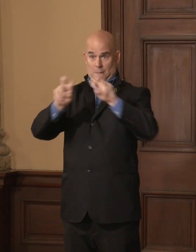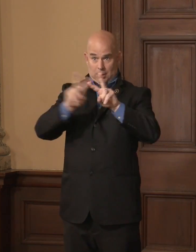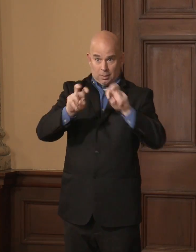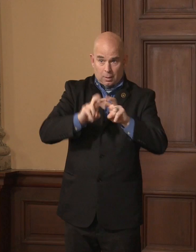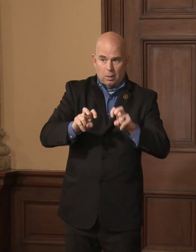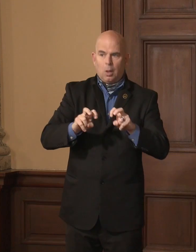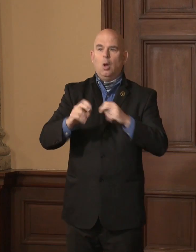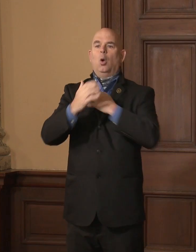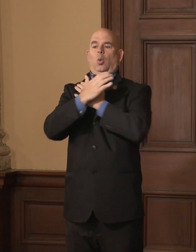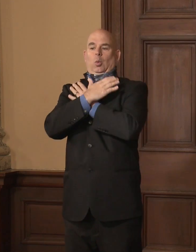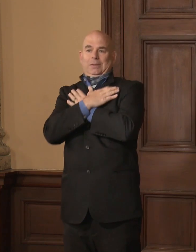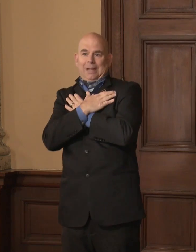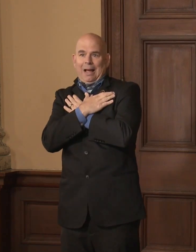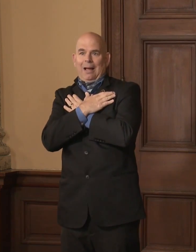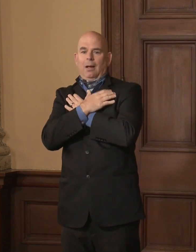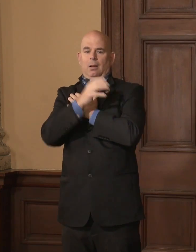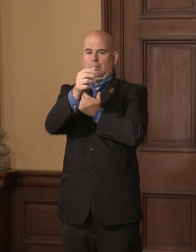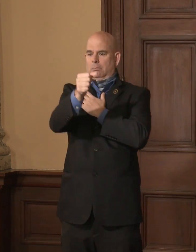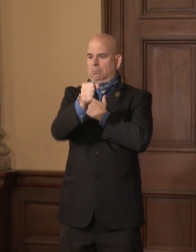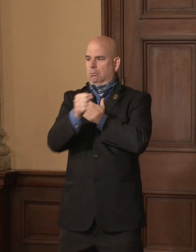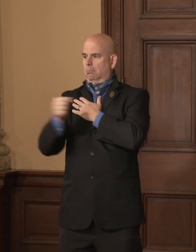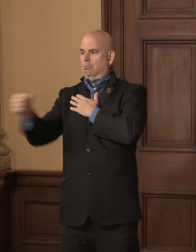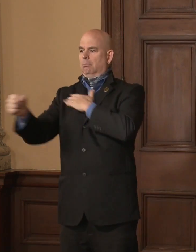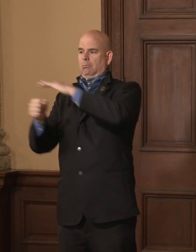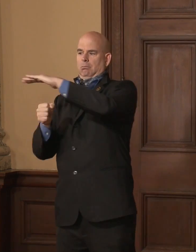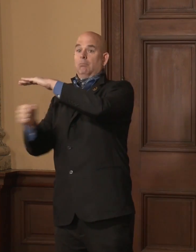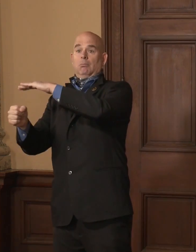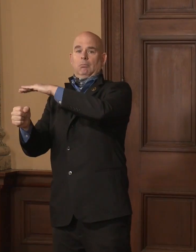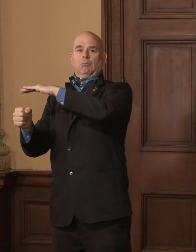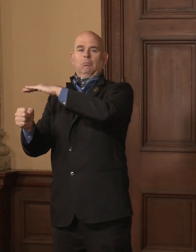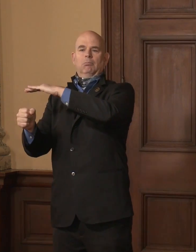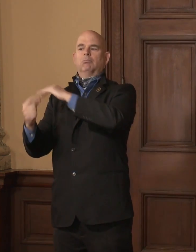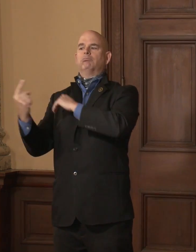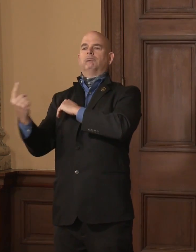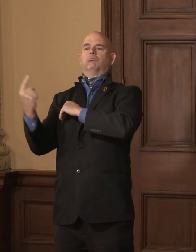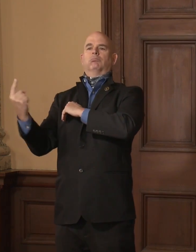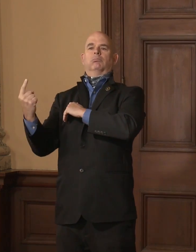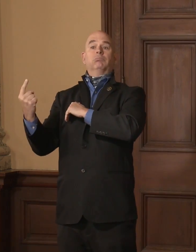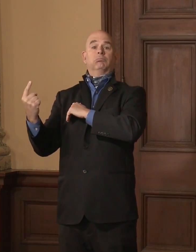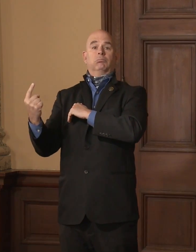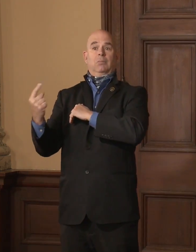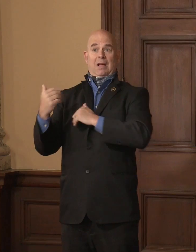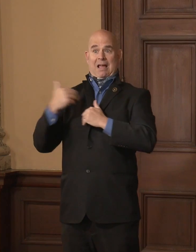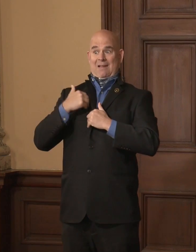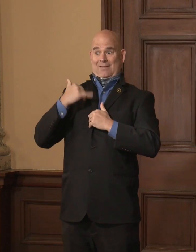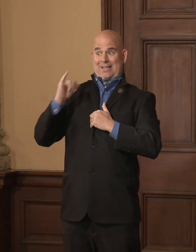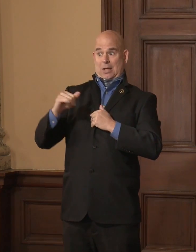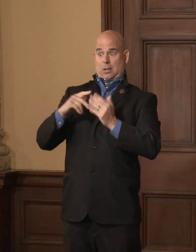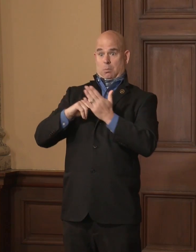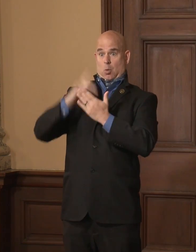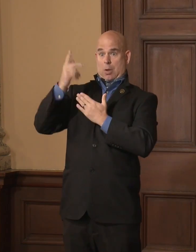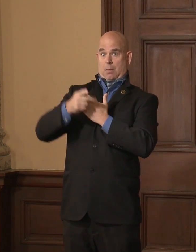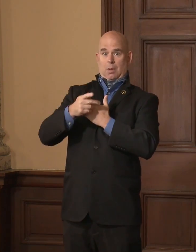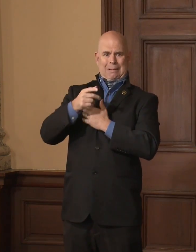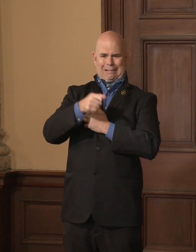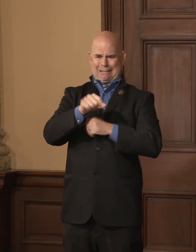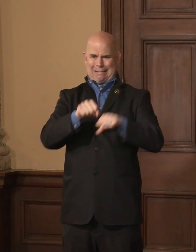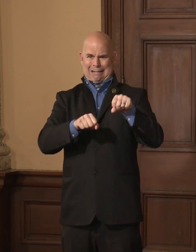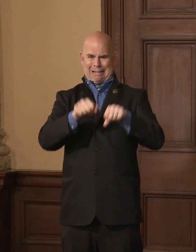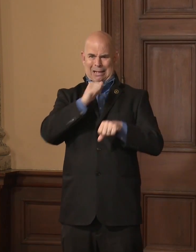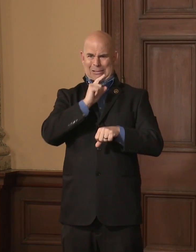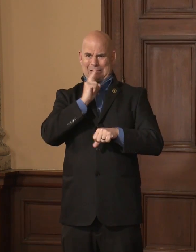reduce the spread of COVID-19. By accepting referrals from hospitals for people who, due to their living situations, may have